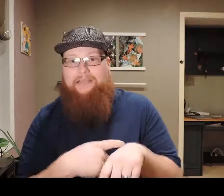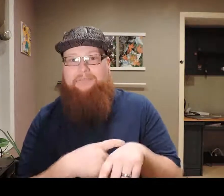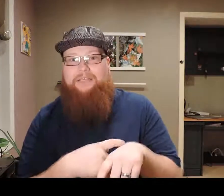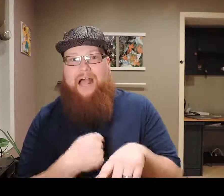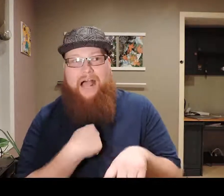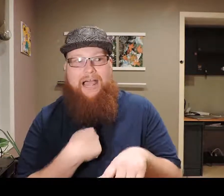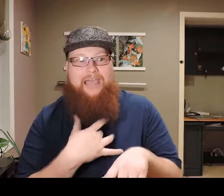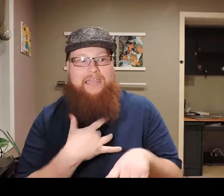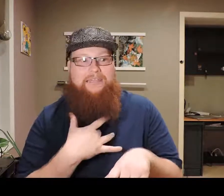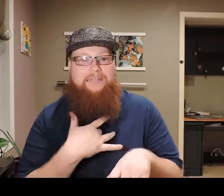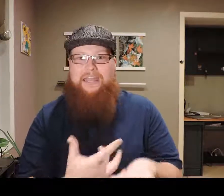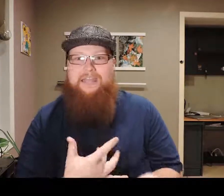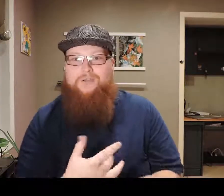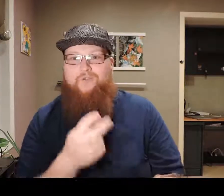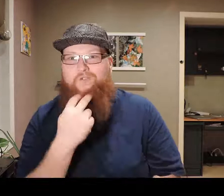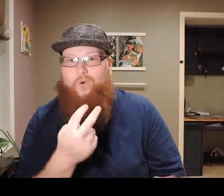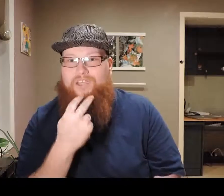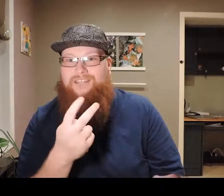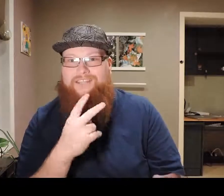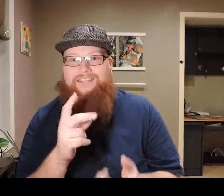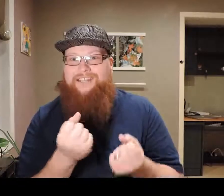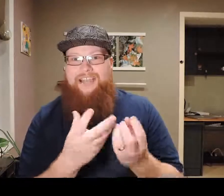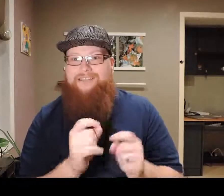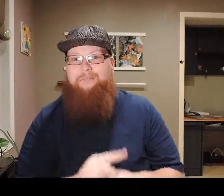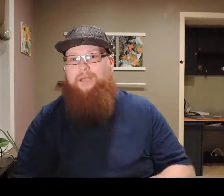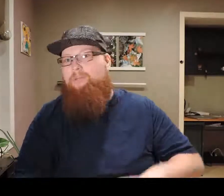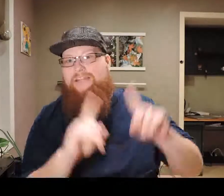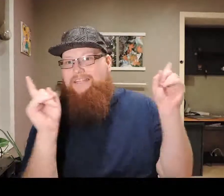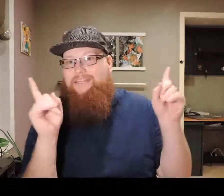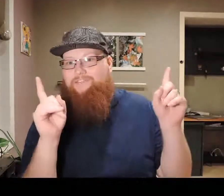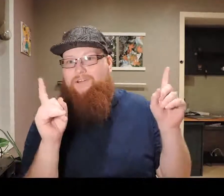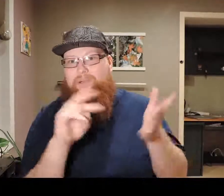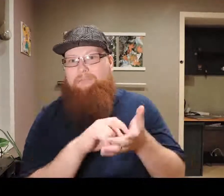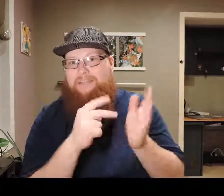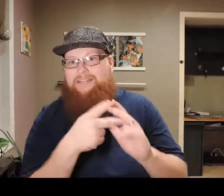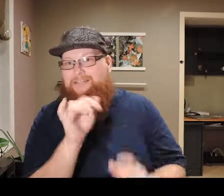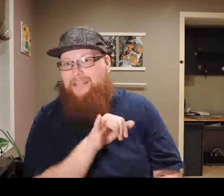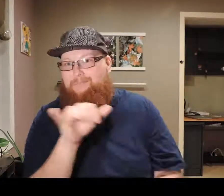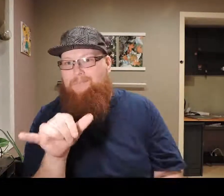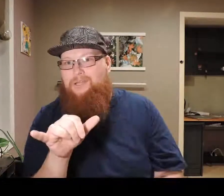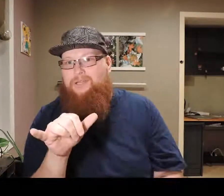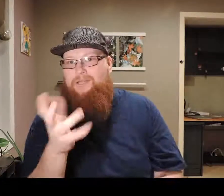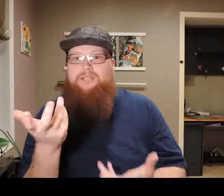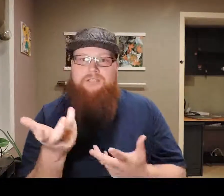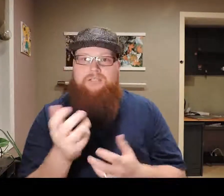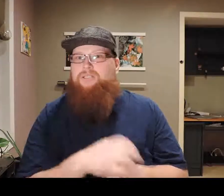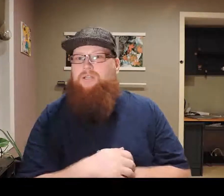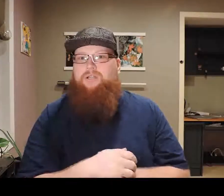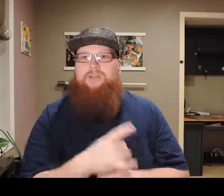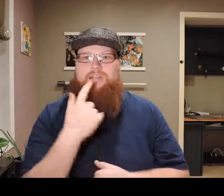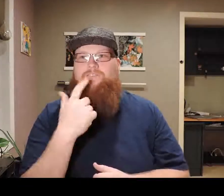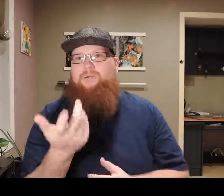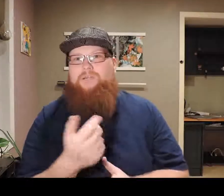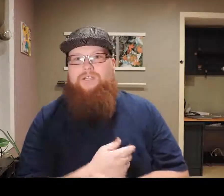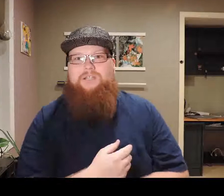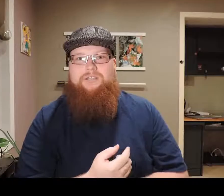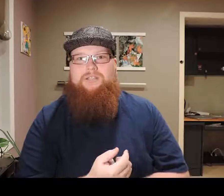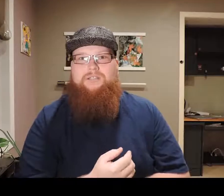sometimes I tend to voice and sign something completely different but meaning the same. You know, like if I would just, yeah,